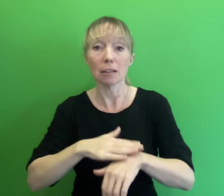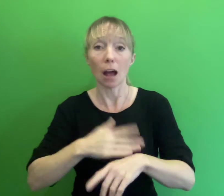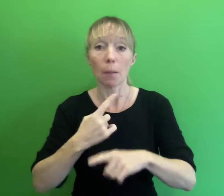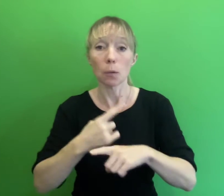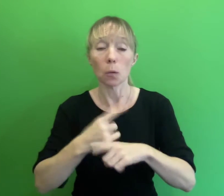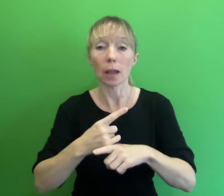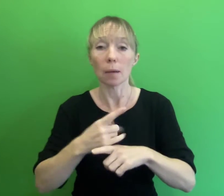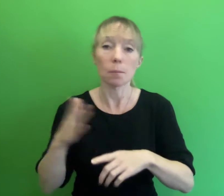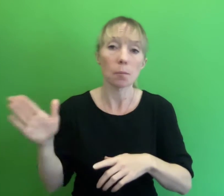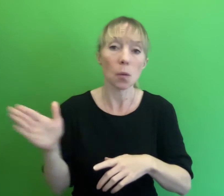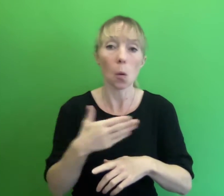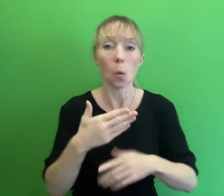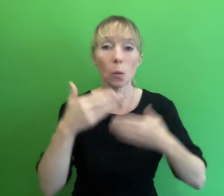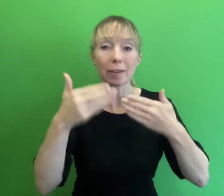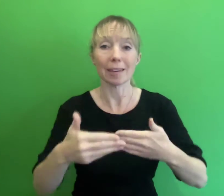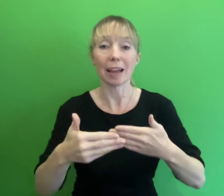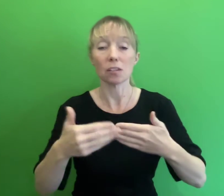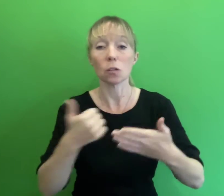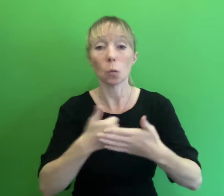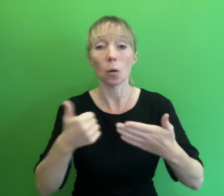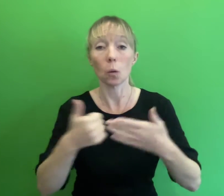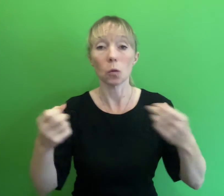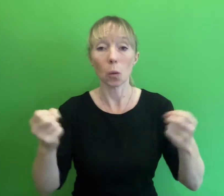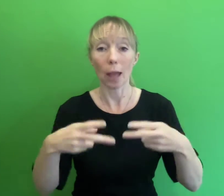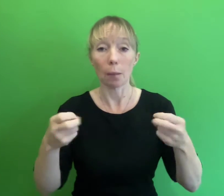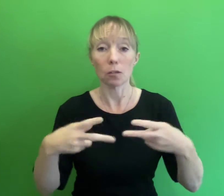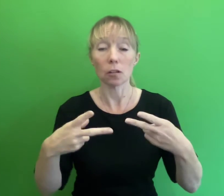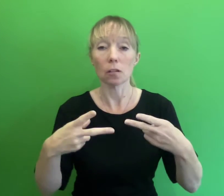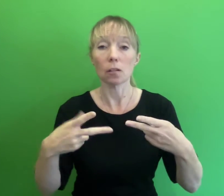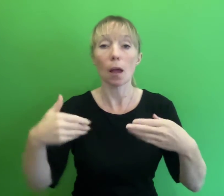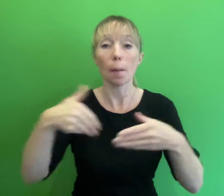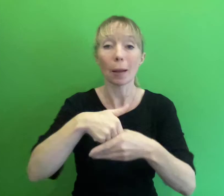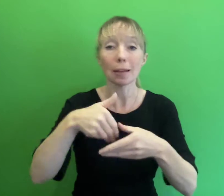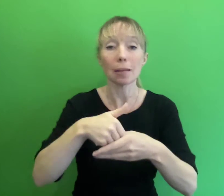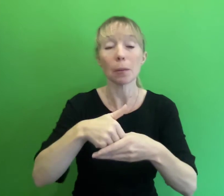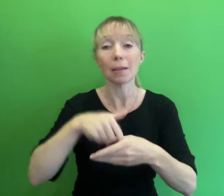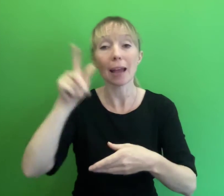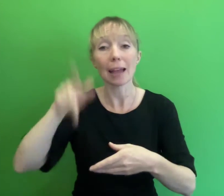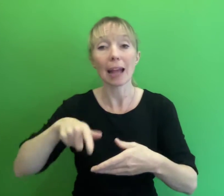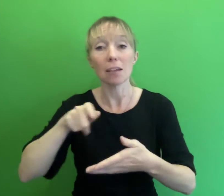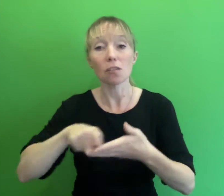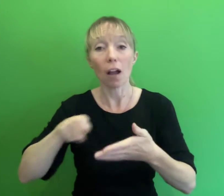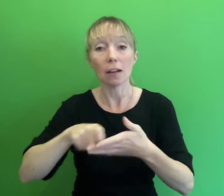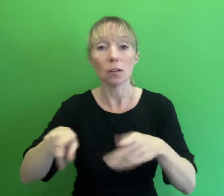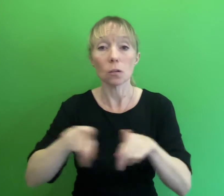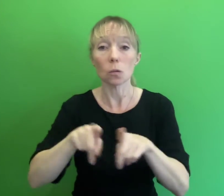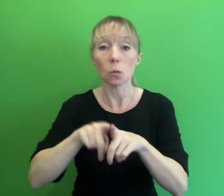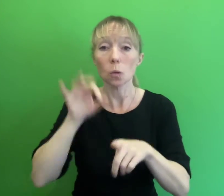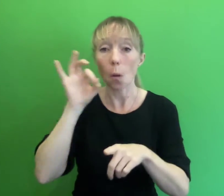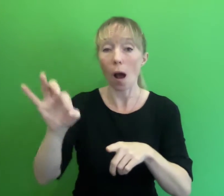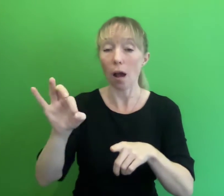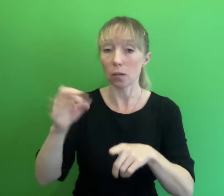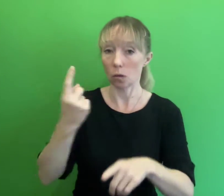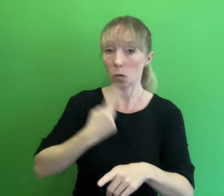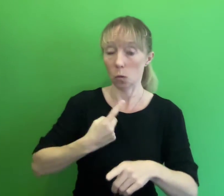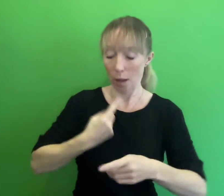were auto-captioned. Participants and guest writers were also asked to self-describe when introducing